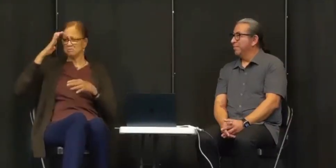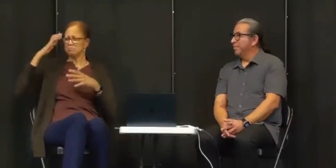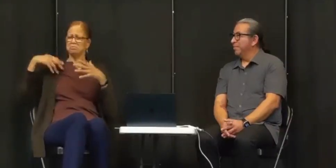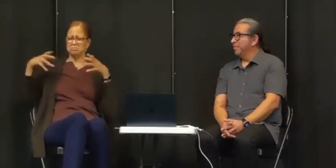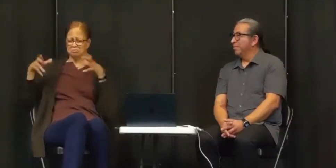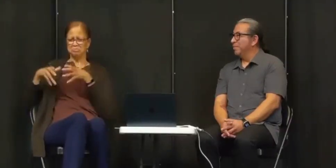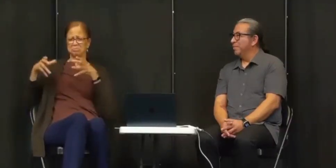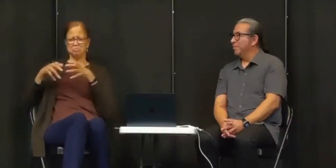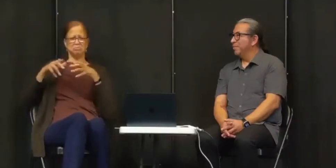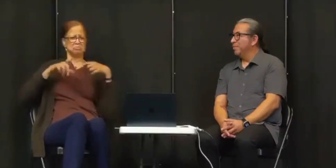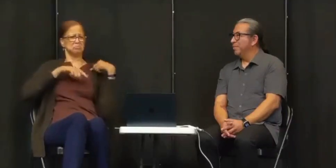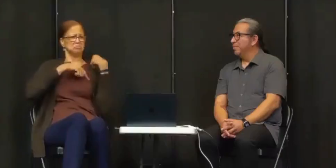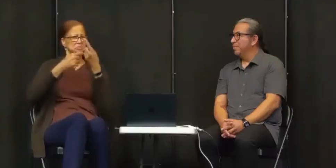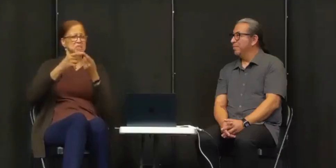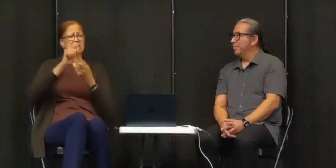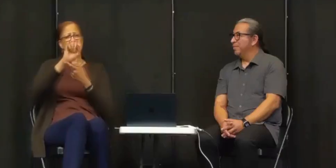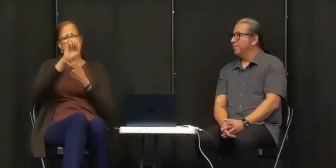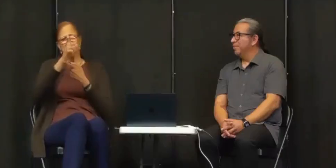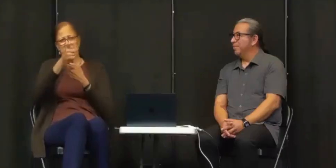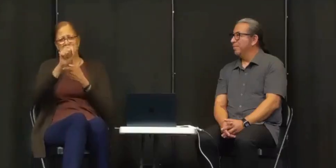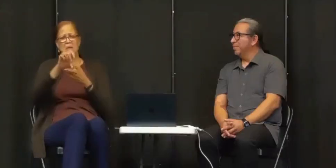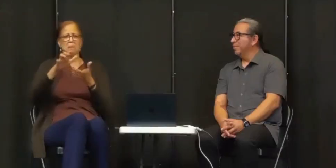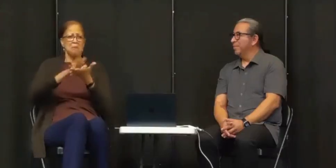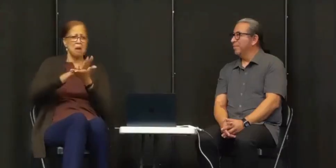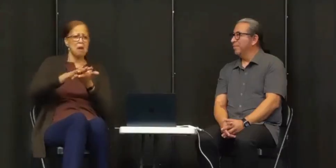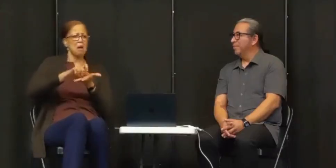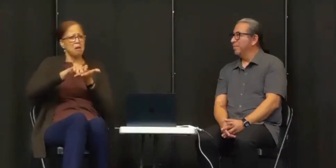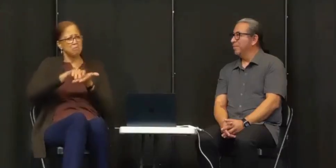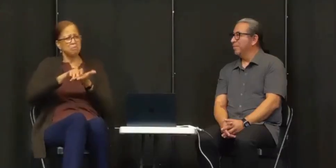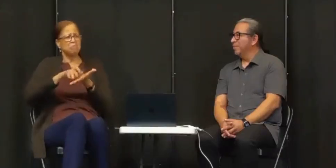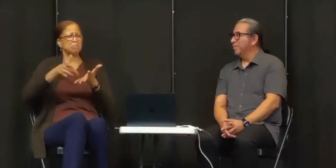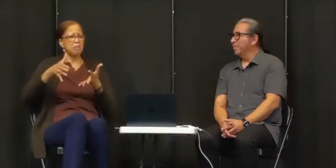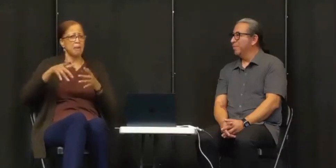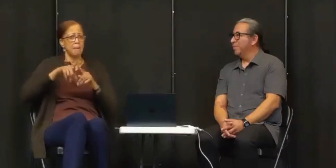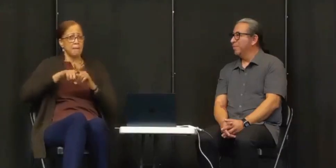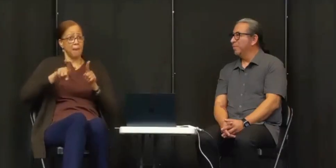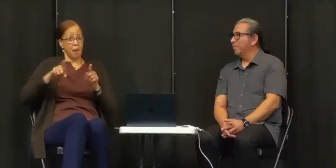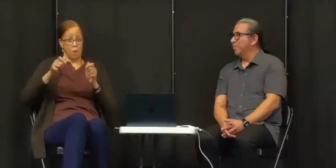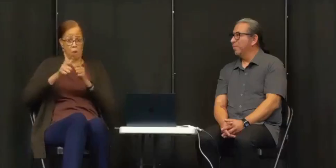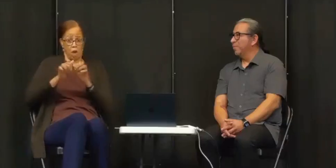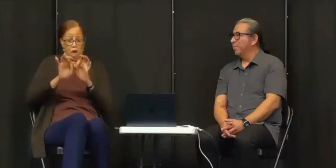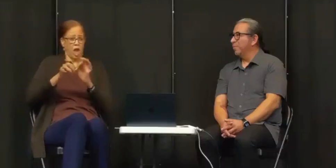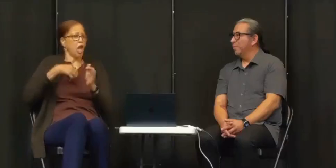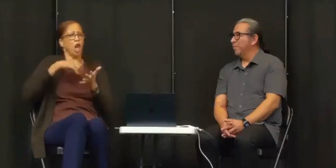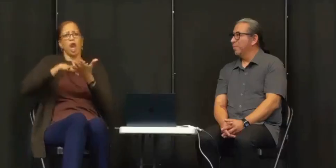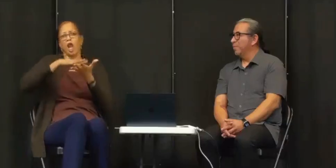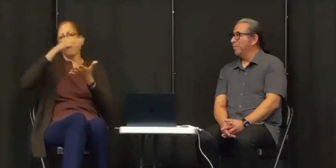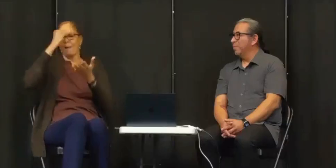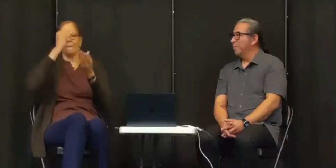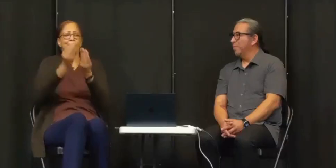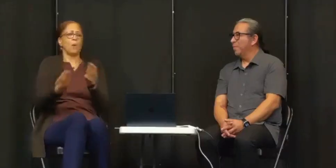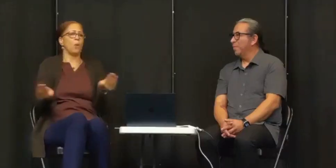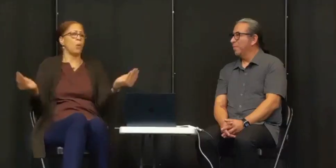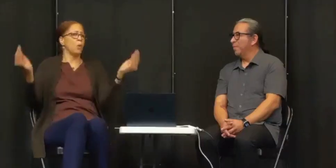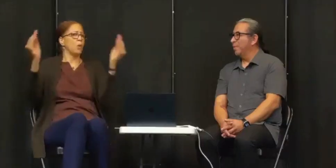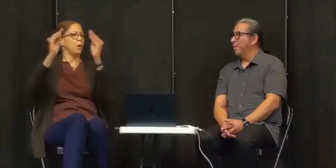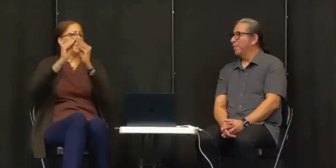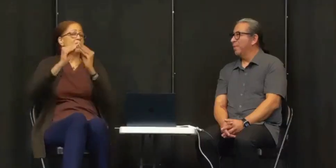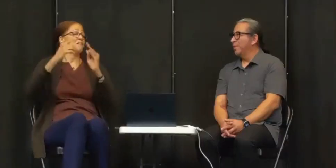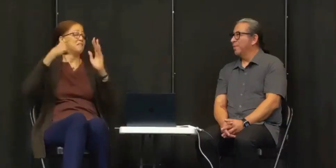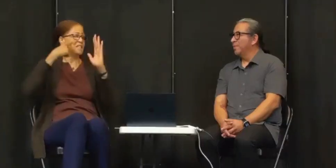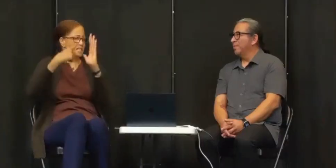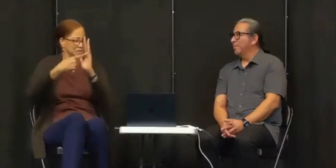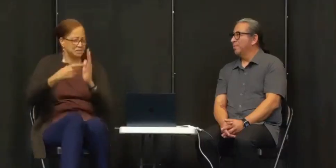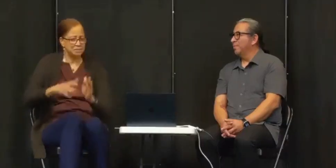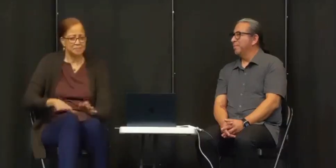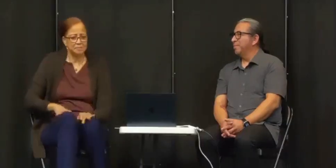conversation. And just know your family. And, you know, and typically we would, you know, maybe text or things